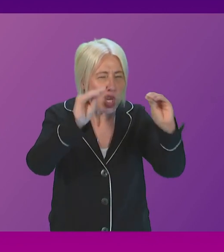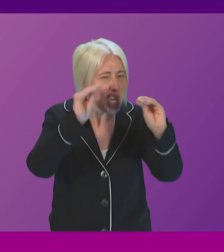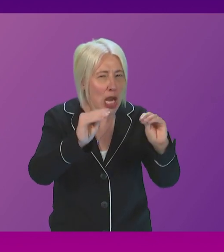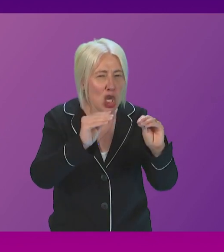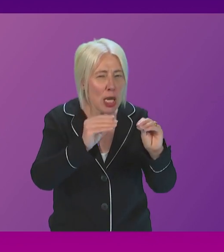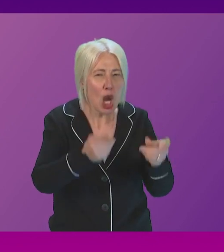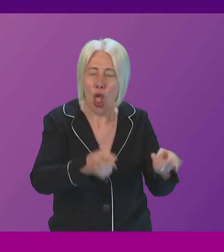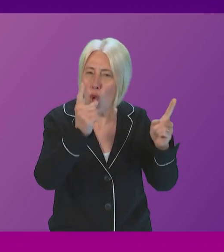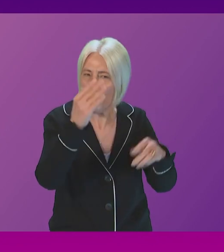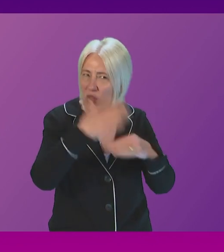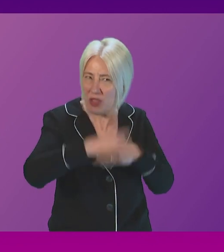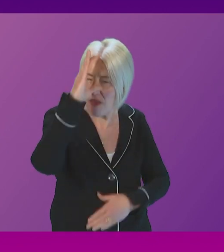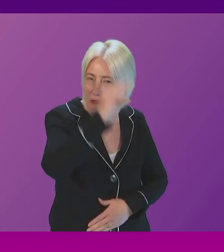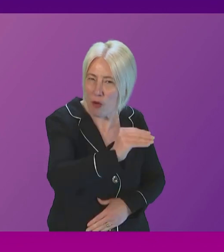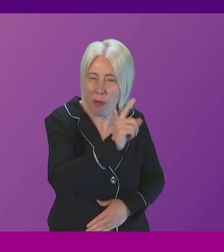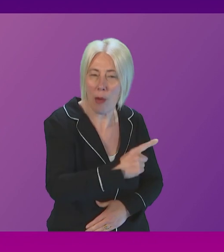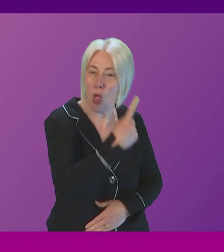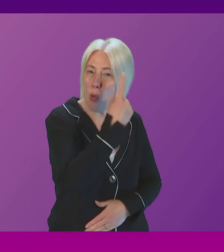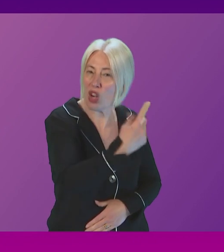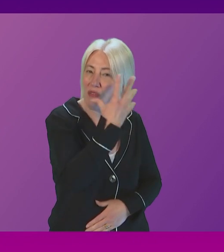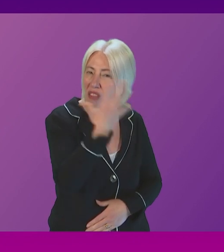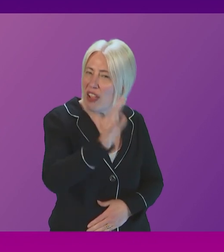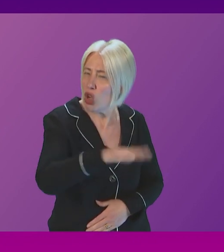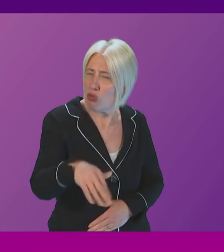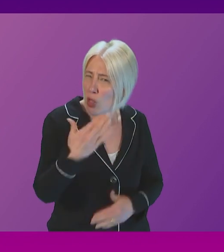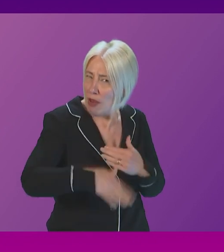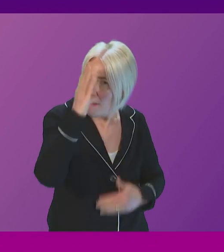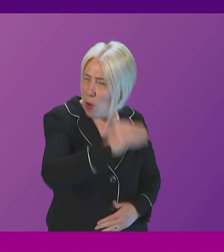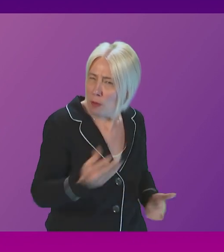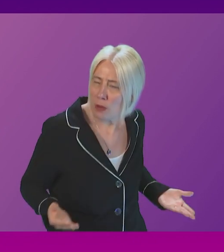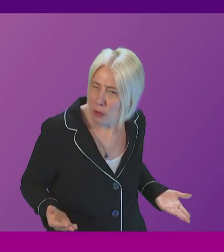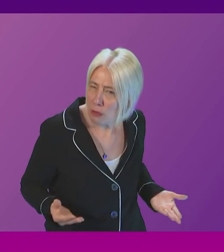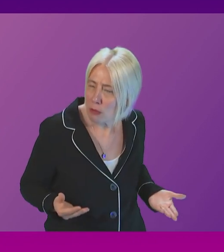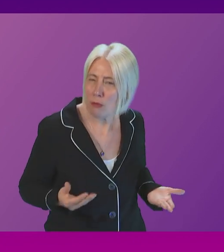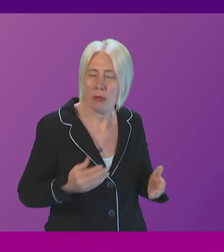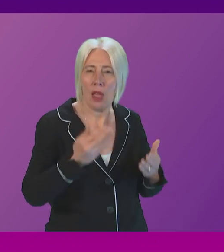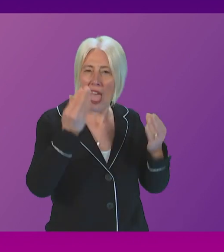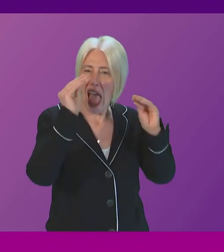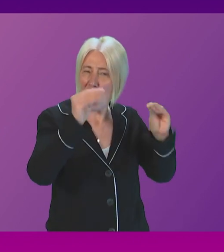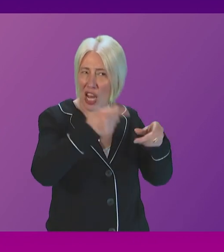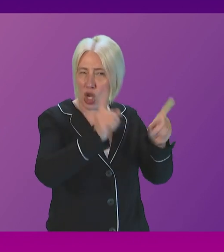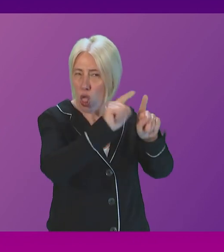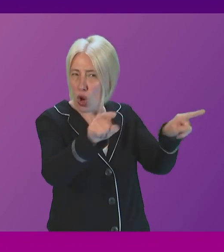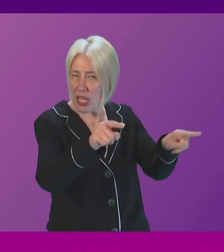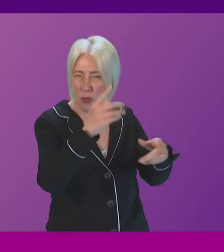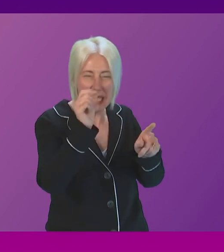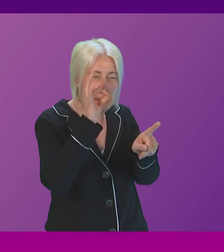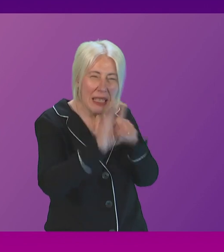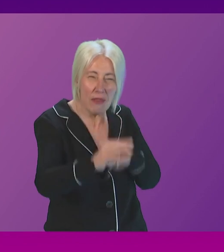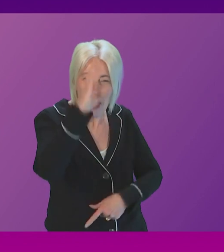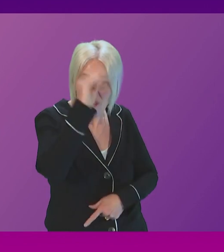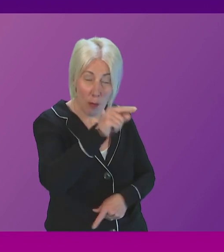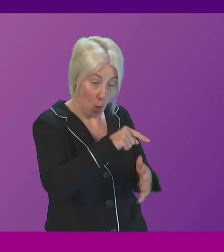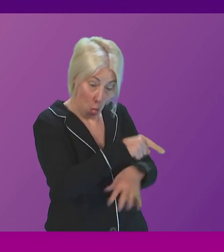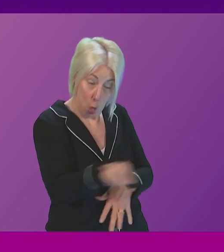specifically about the 155 children? Why were the education authorities not informed specifically about those